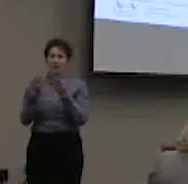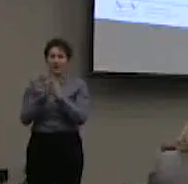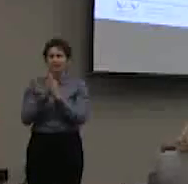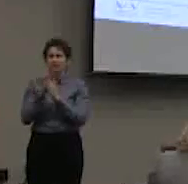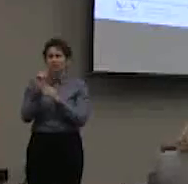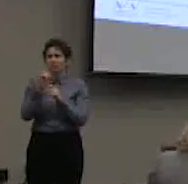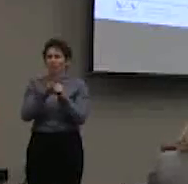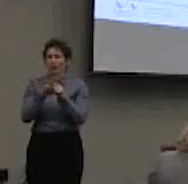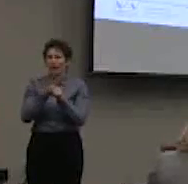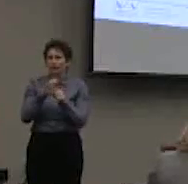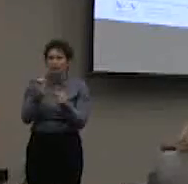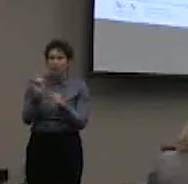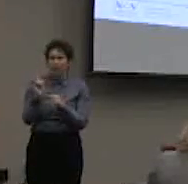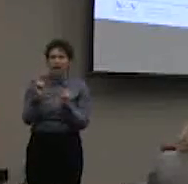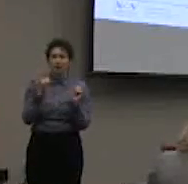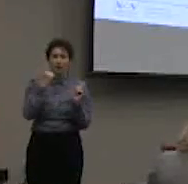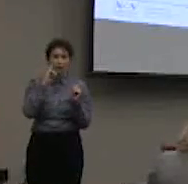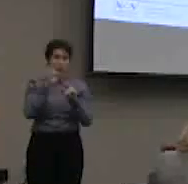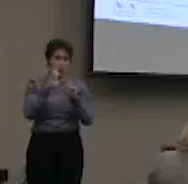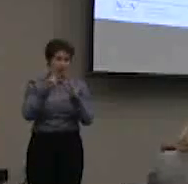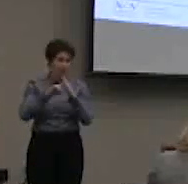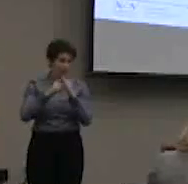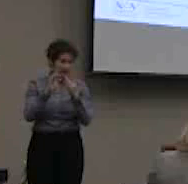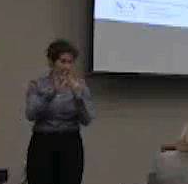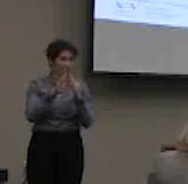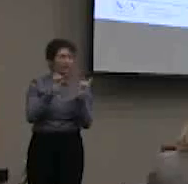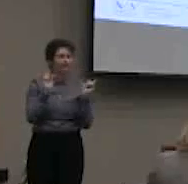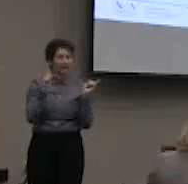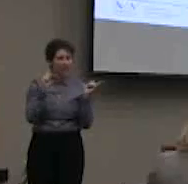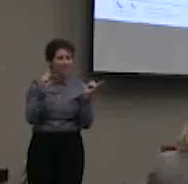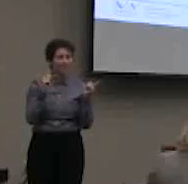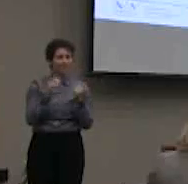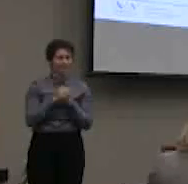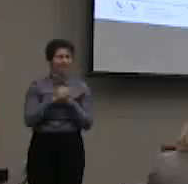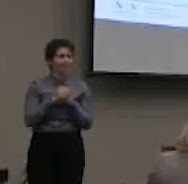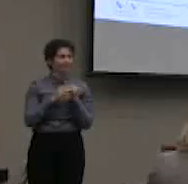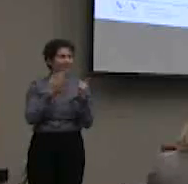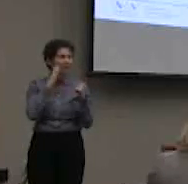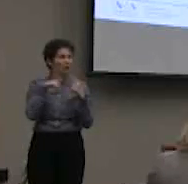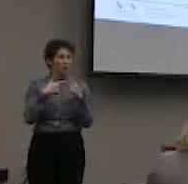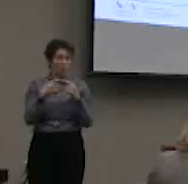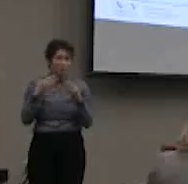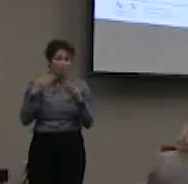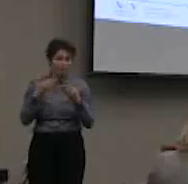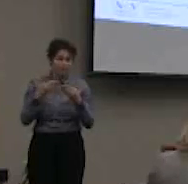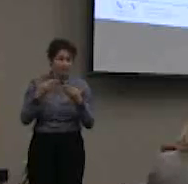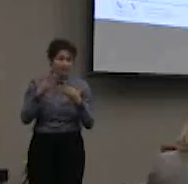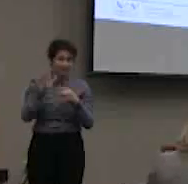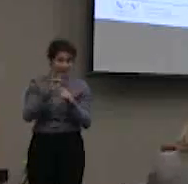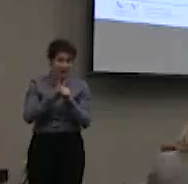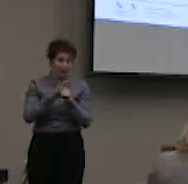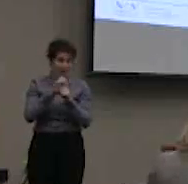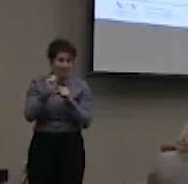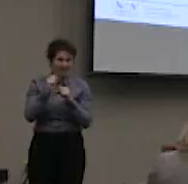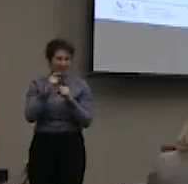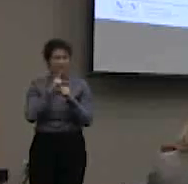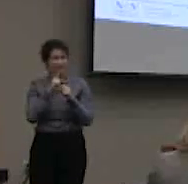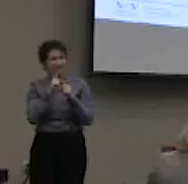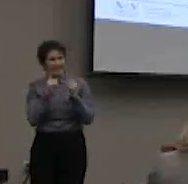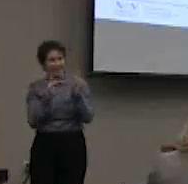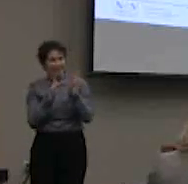Ready Start networks? Yes. In so well, once we get to that area, mm-hmm. technically that's the pieces that they really care